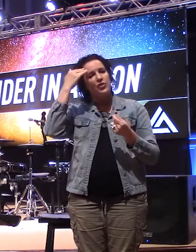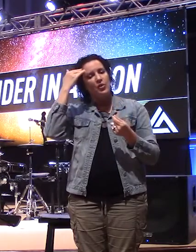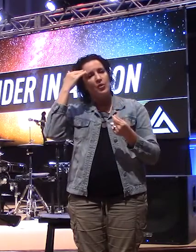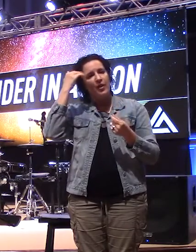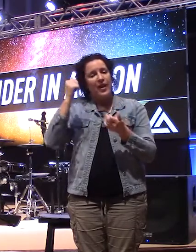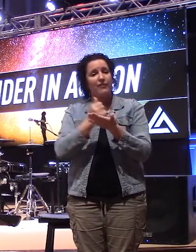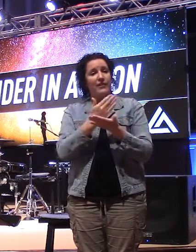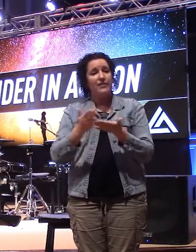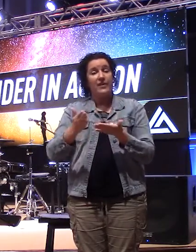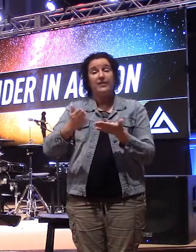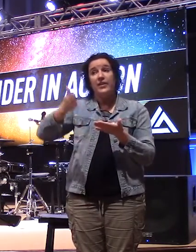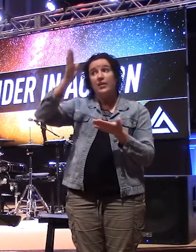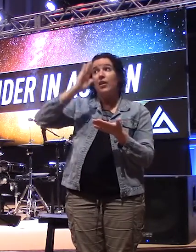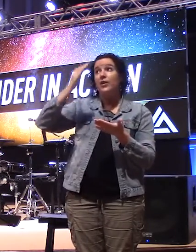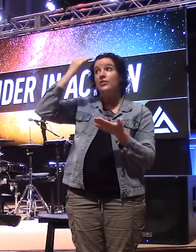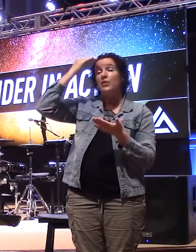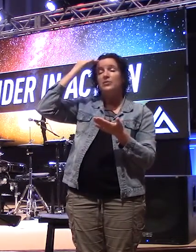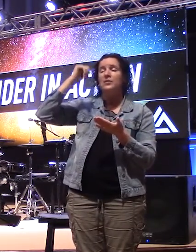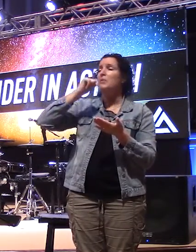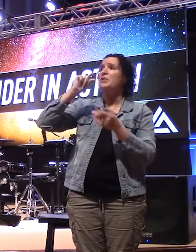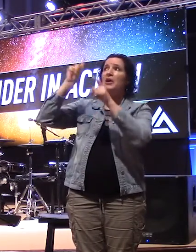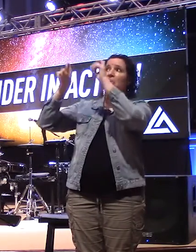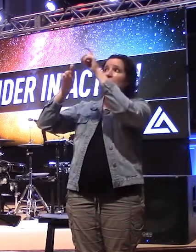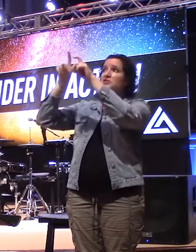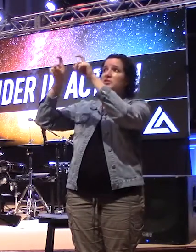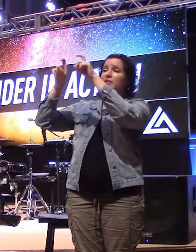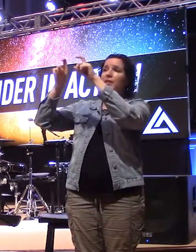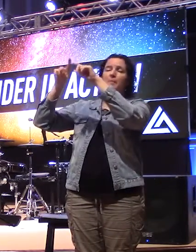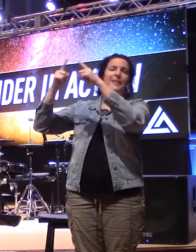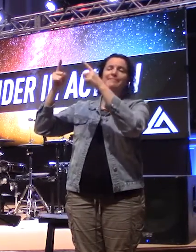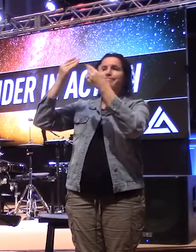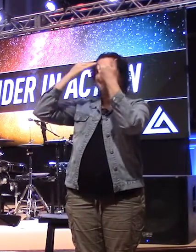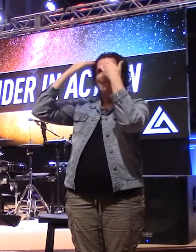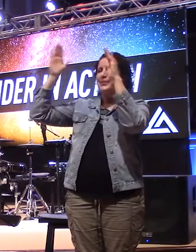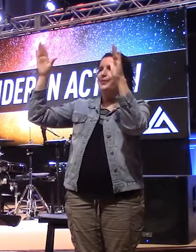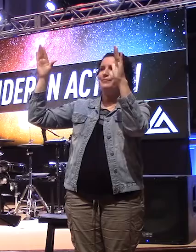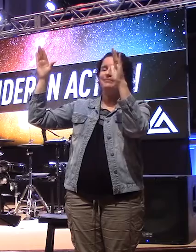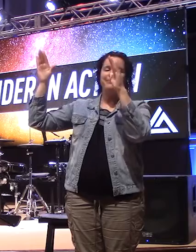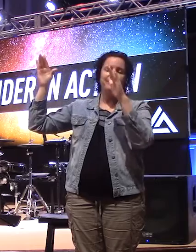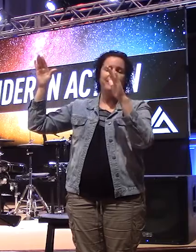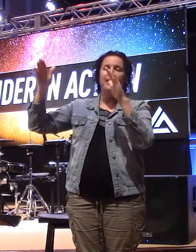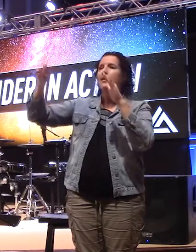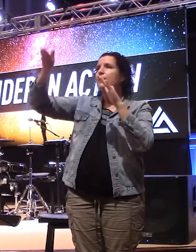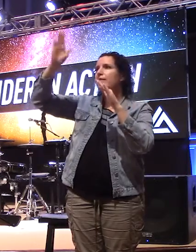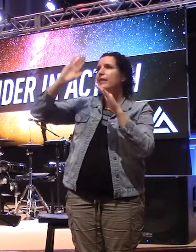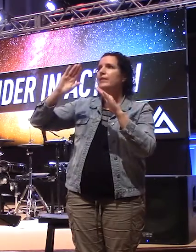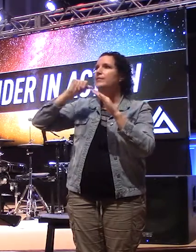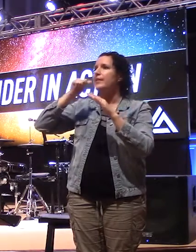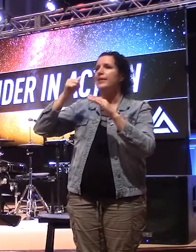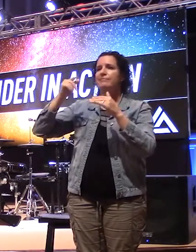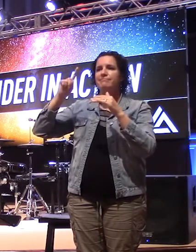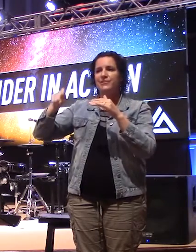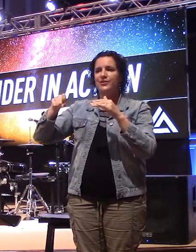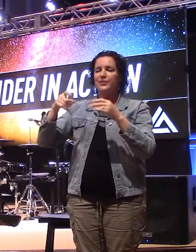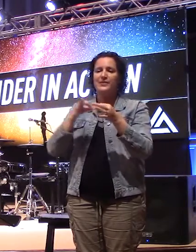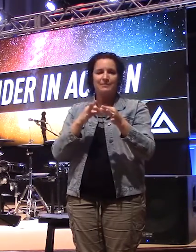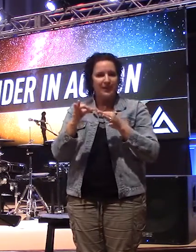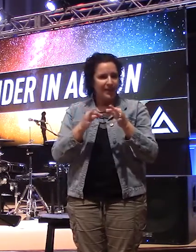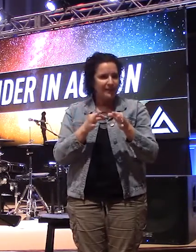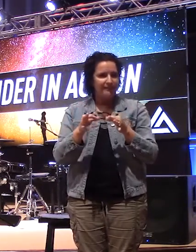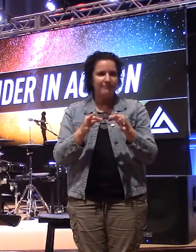question anything that God does. But I don't know everything God knows. And you know what? God does not have to explain to Steve